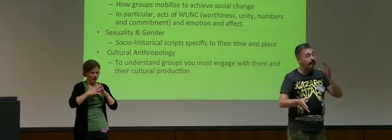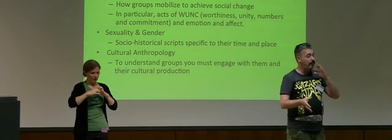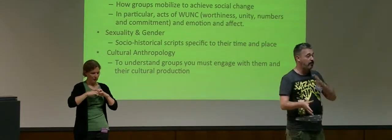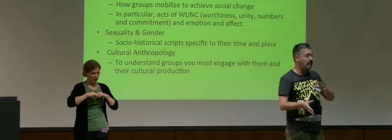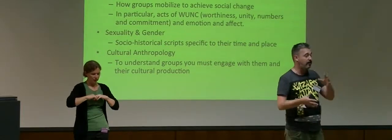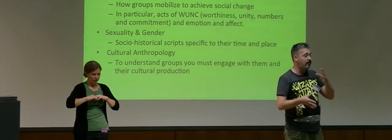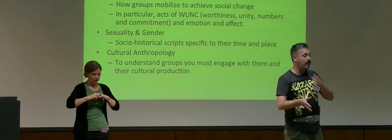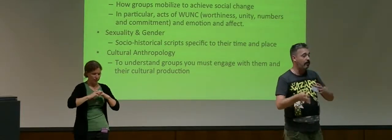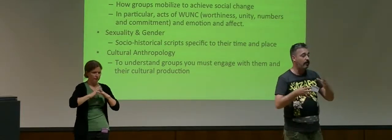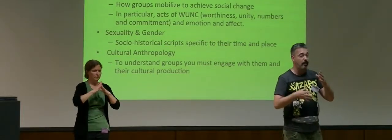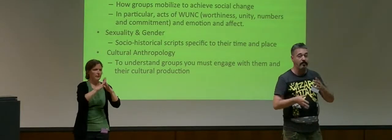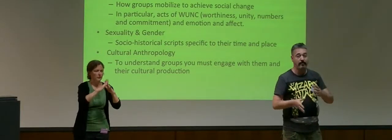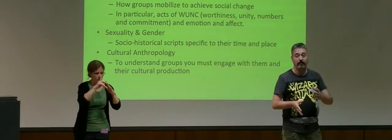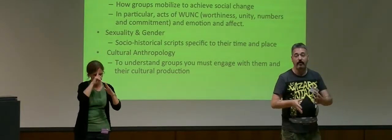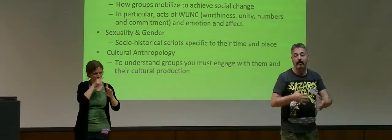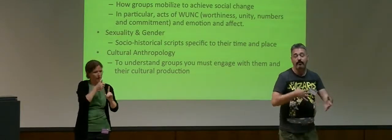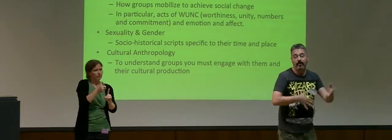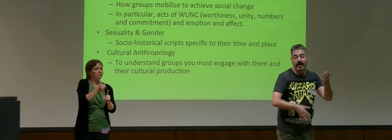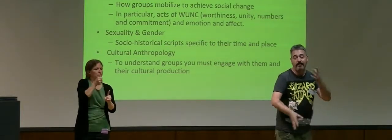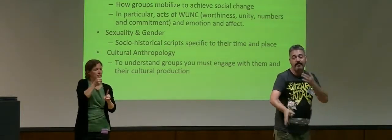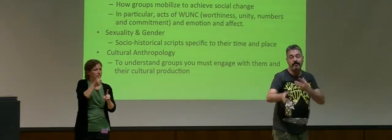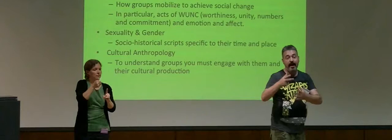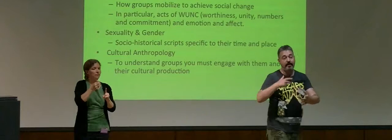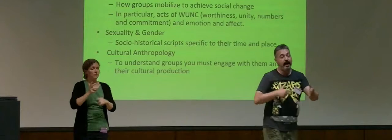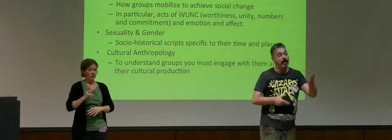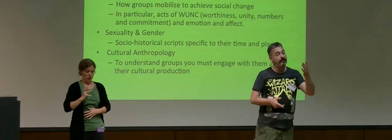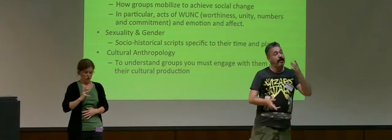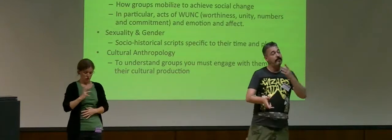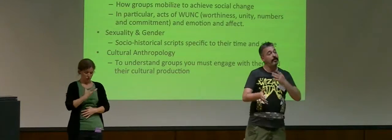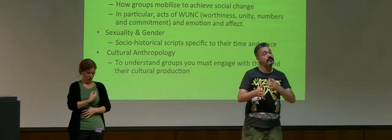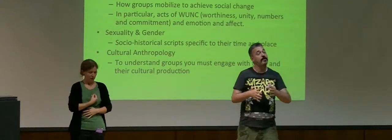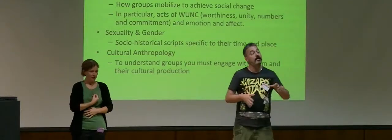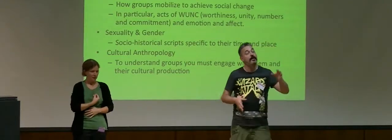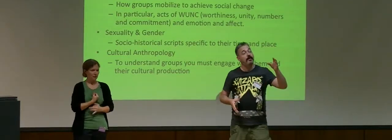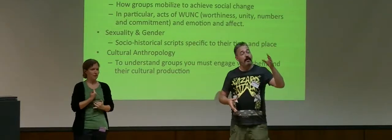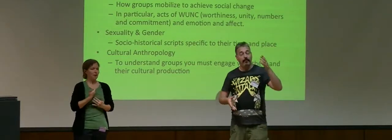city for specific historical moments. Trans is